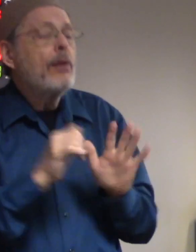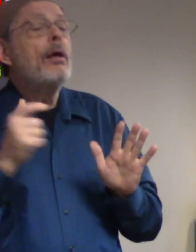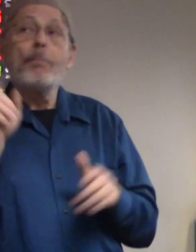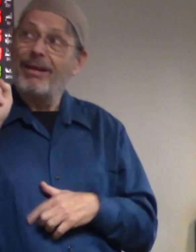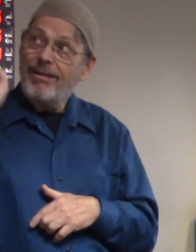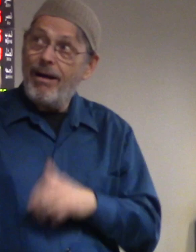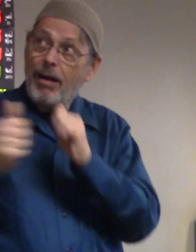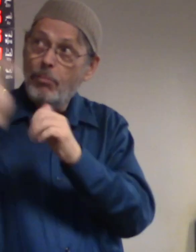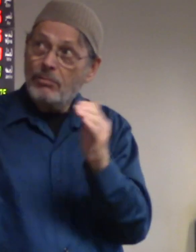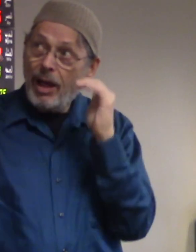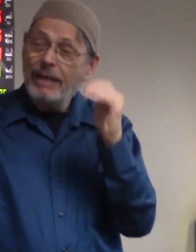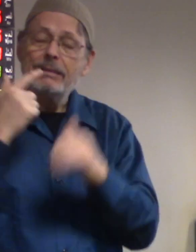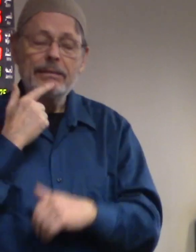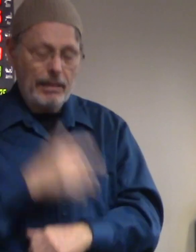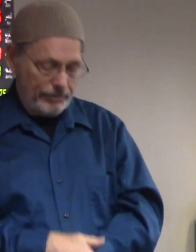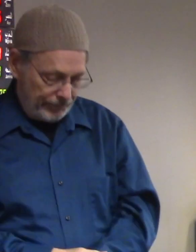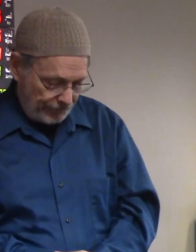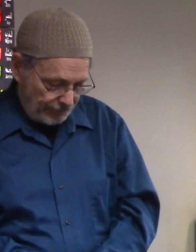ta'ala that said,